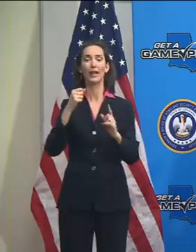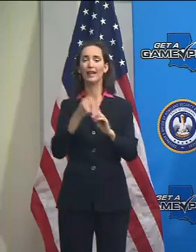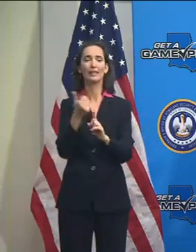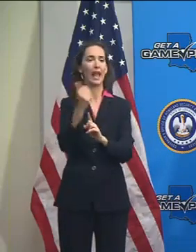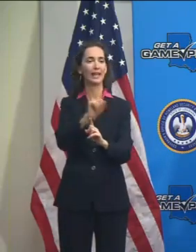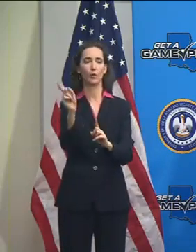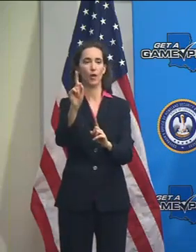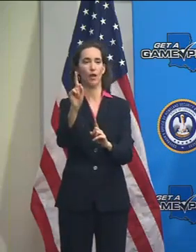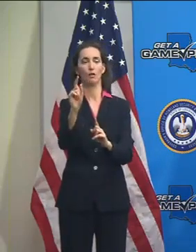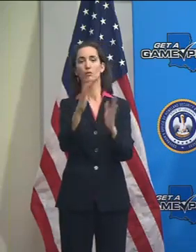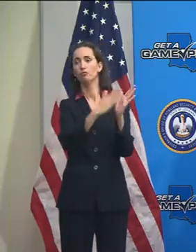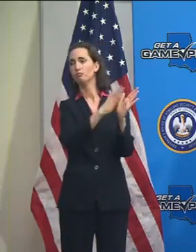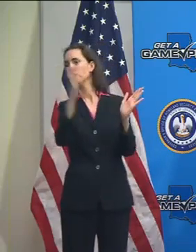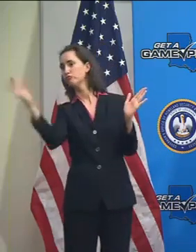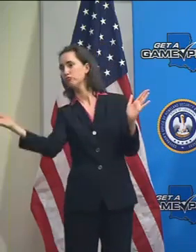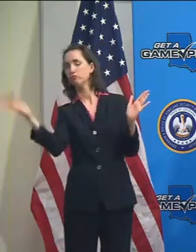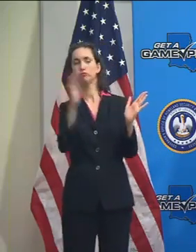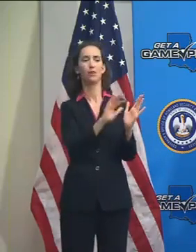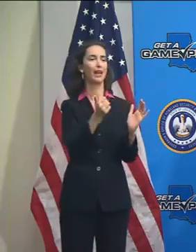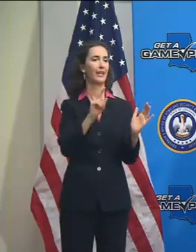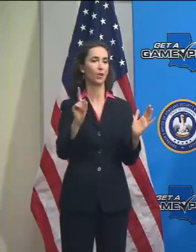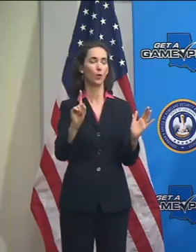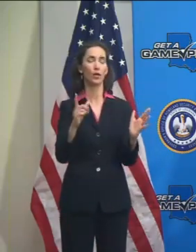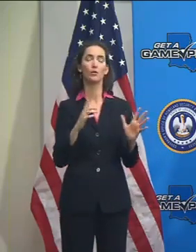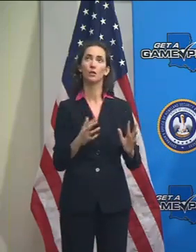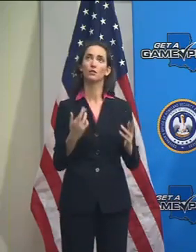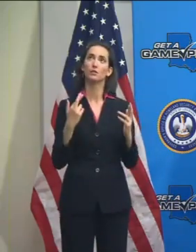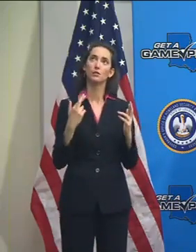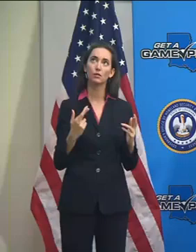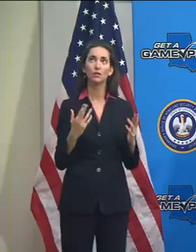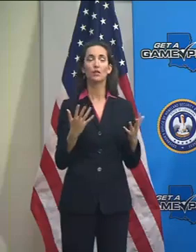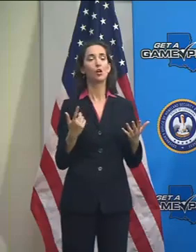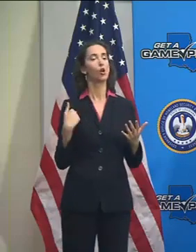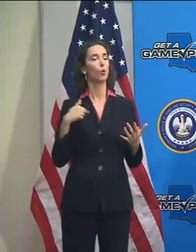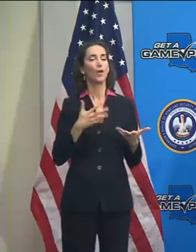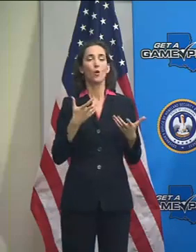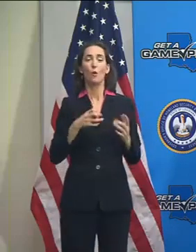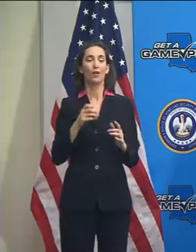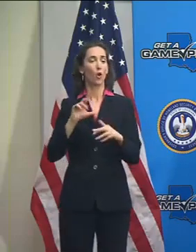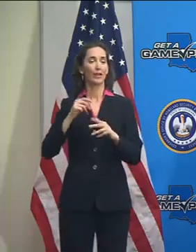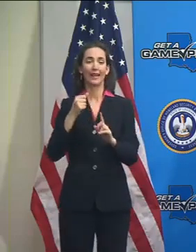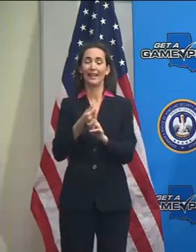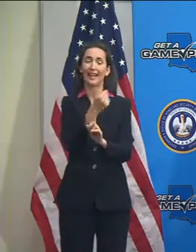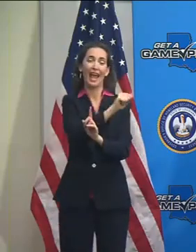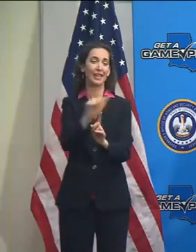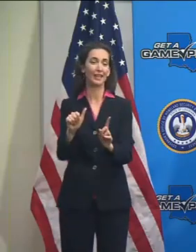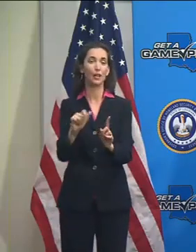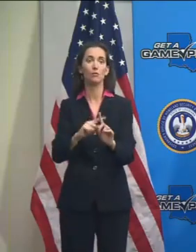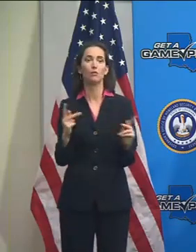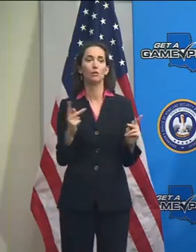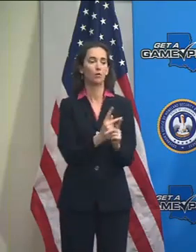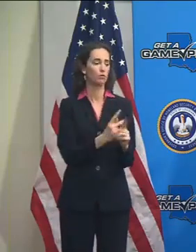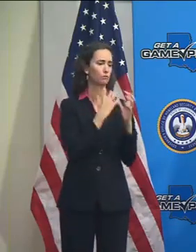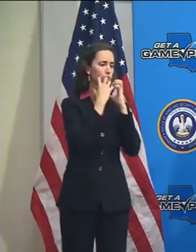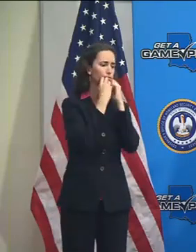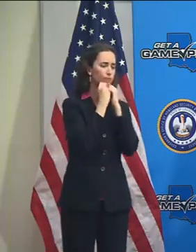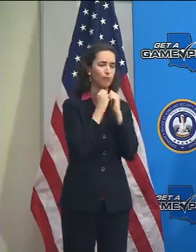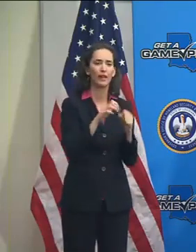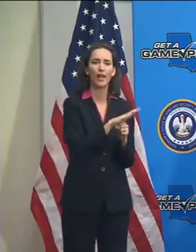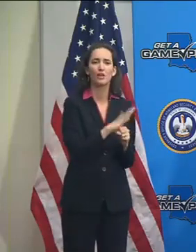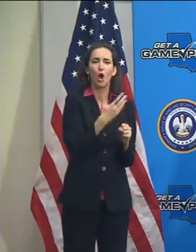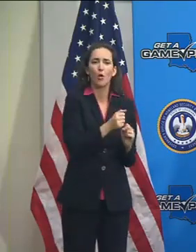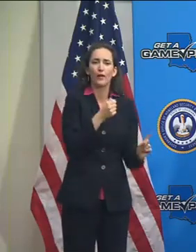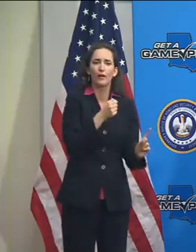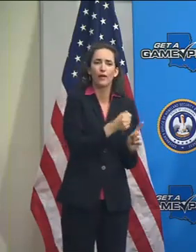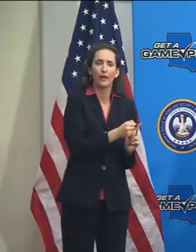But obviously we would not want, and of course you don't want the hurricane to hit anywhere, but we know that the area that is